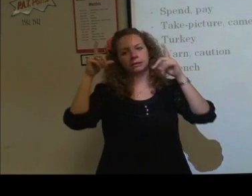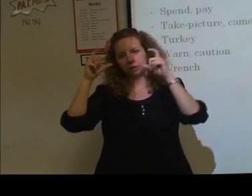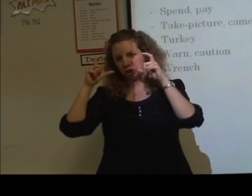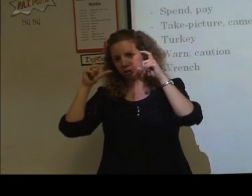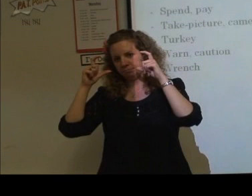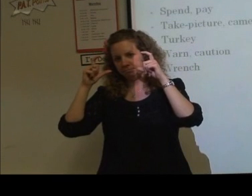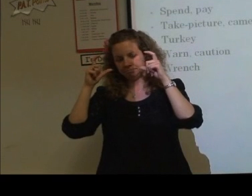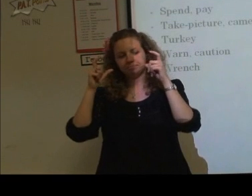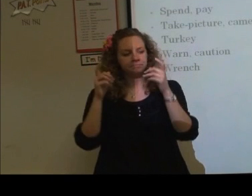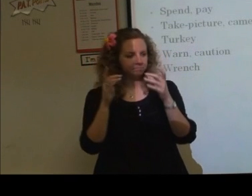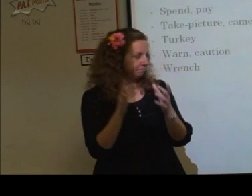picture.